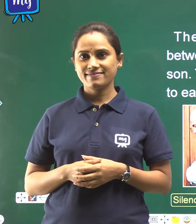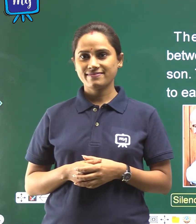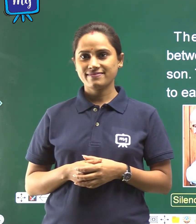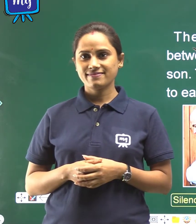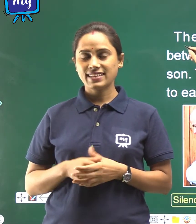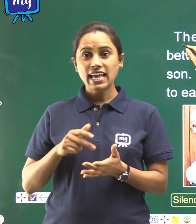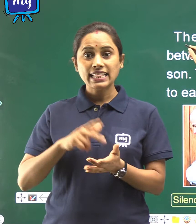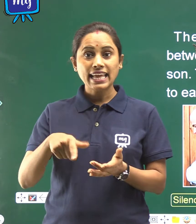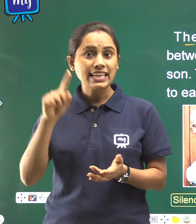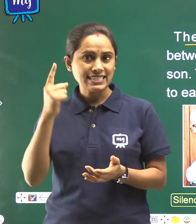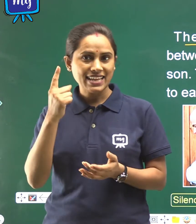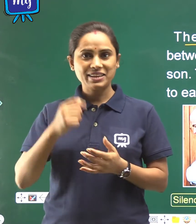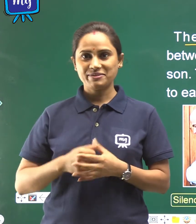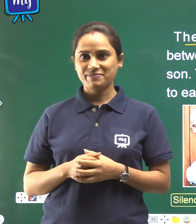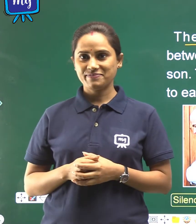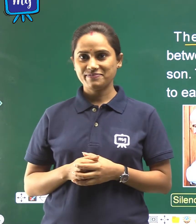There is a